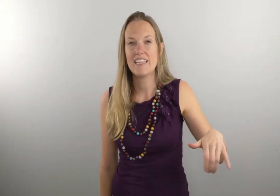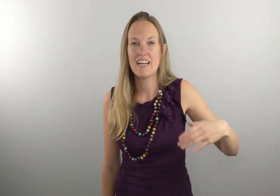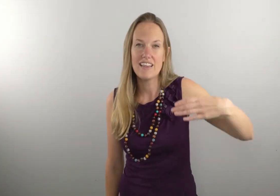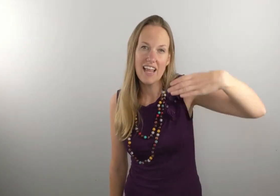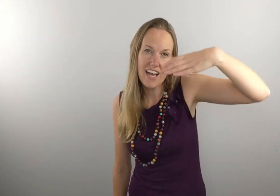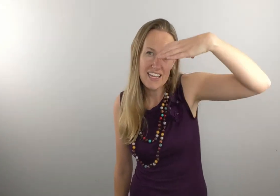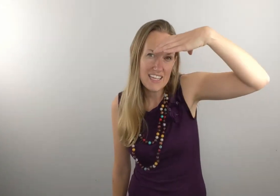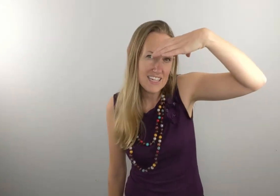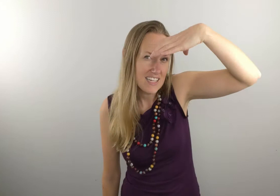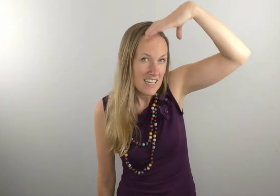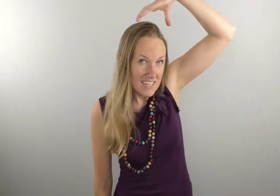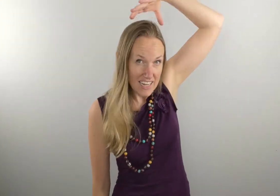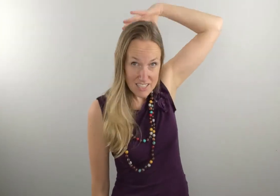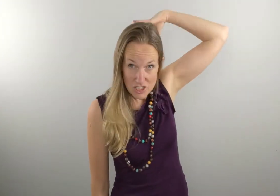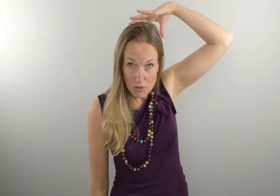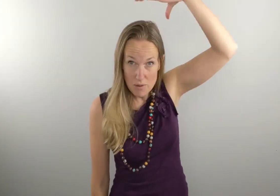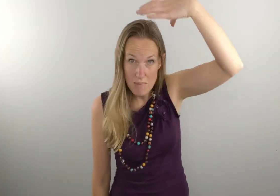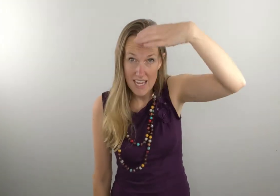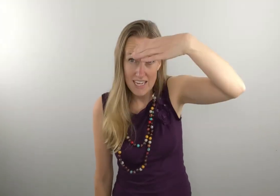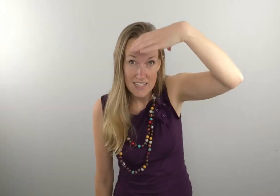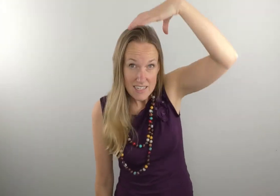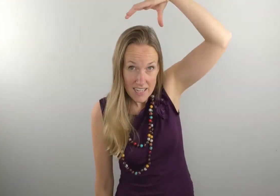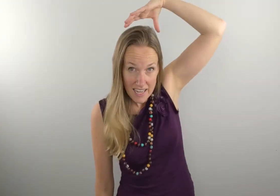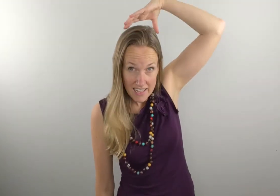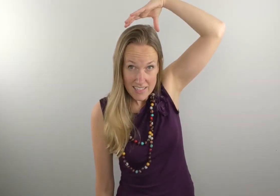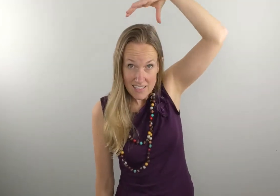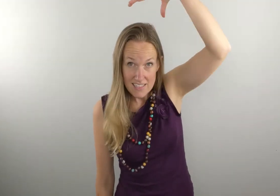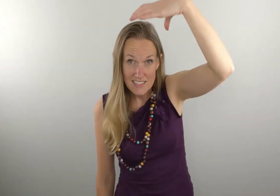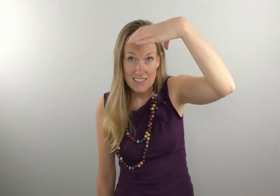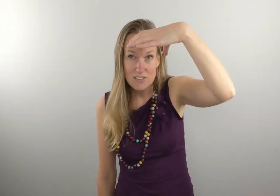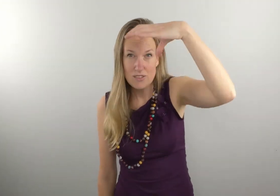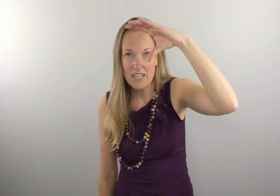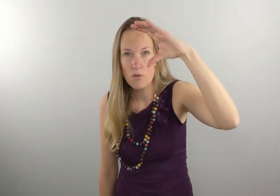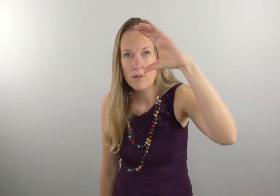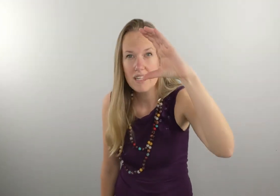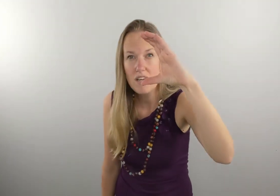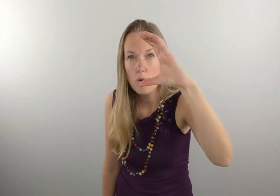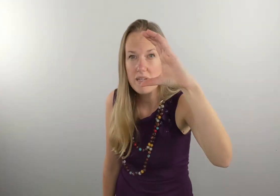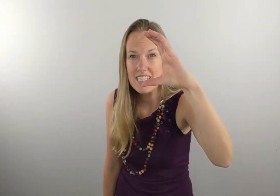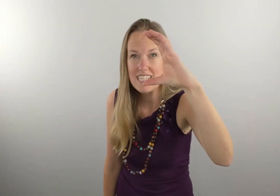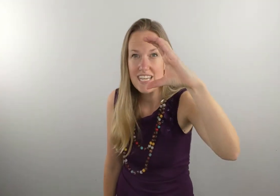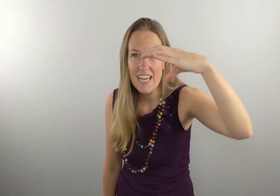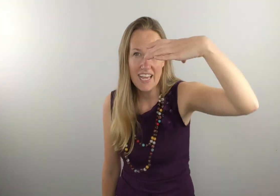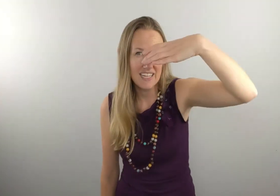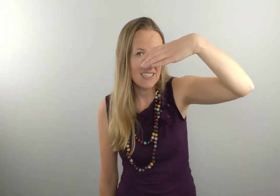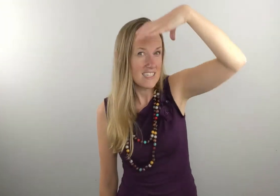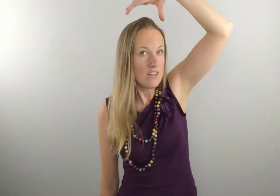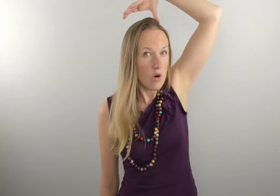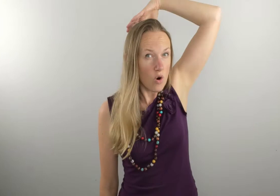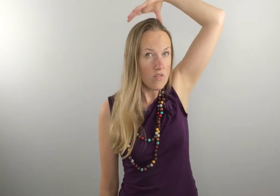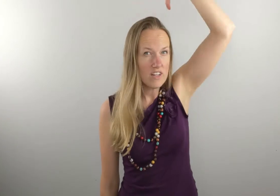then a lion, kind of show the mane, okay? So it's like a really open C hand, and you go over your